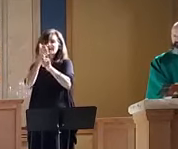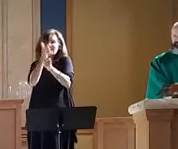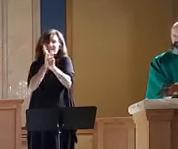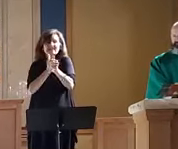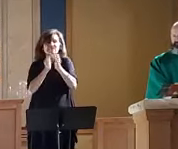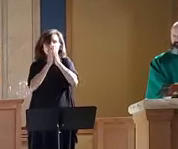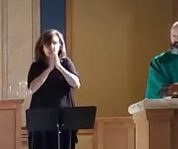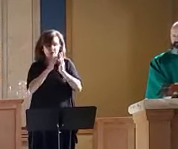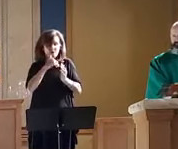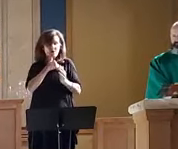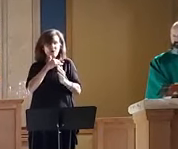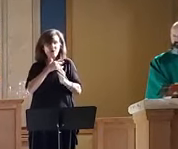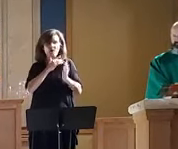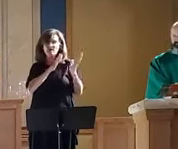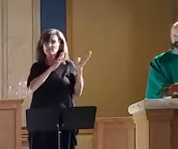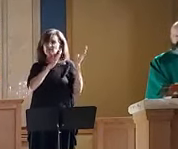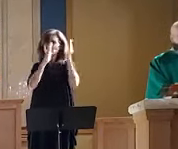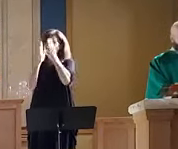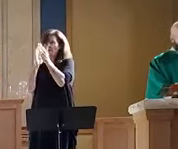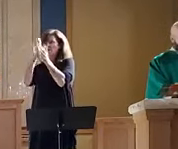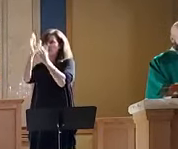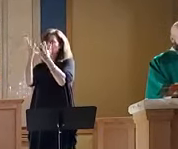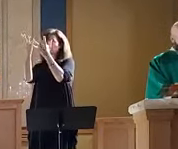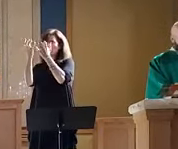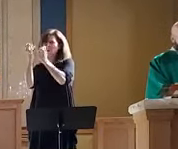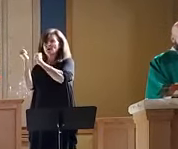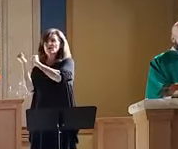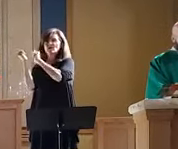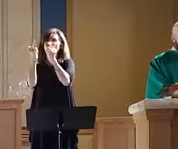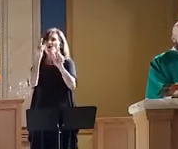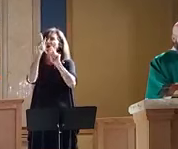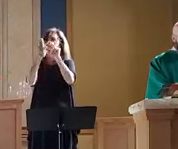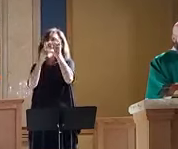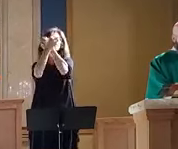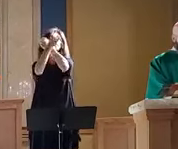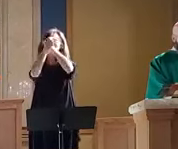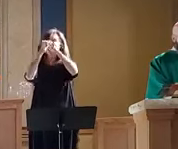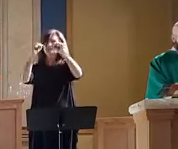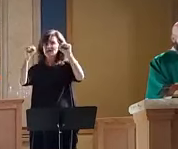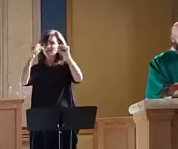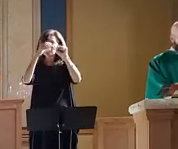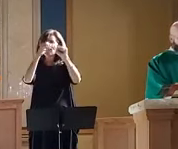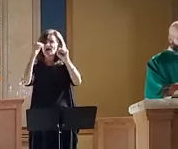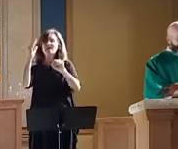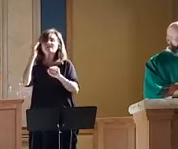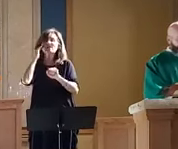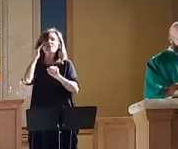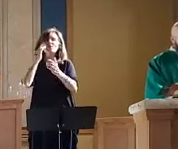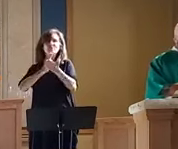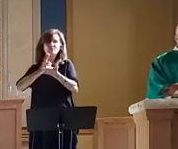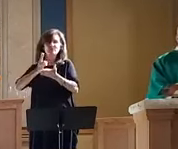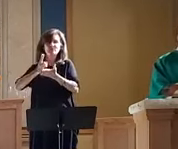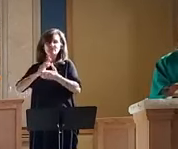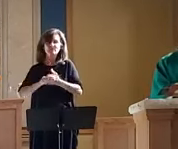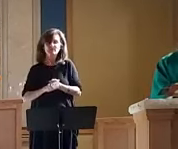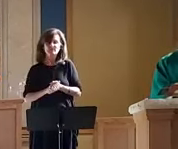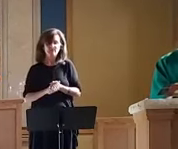be directed, for his will it is that all humanity should be saved and come to the knowledge of the truth.